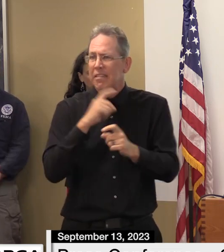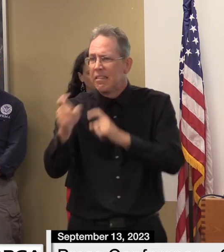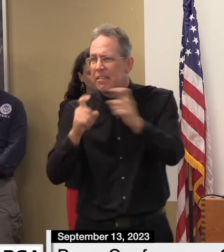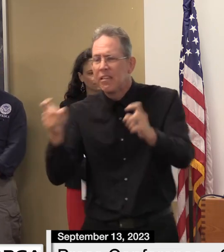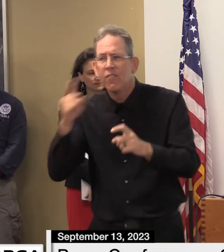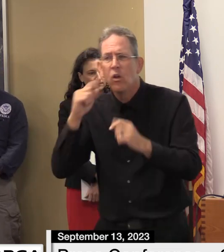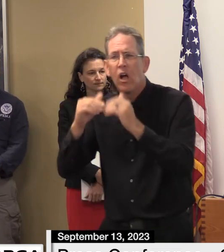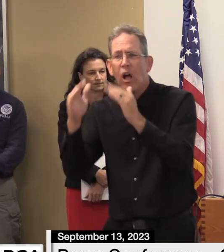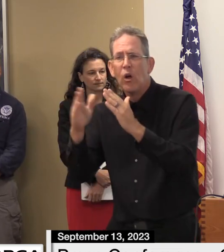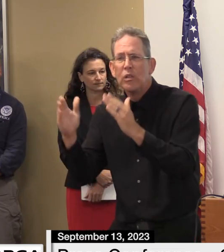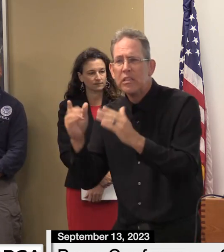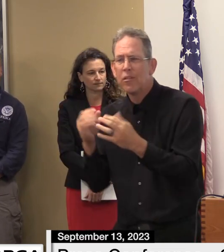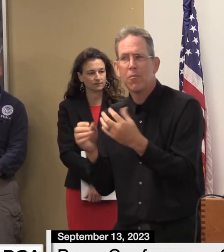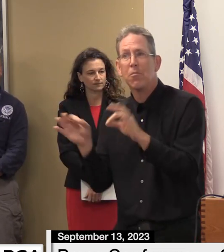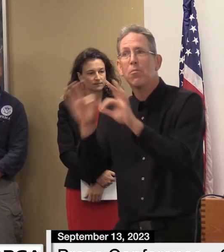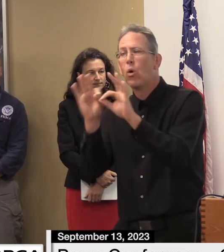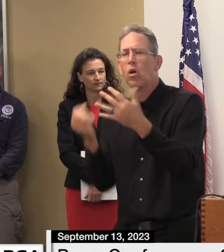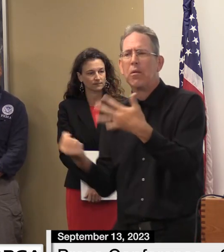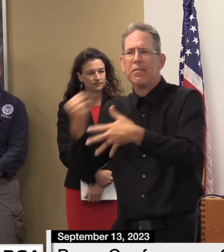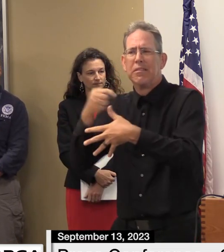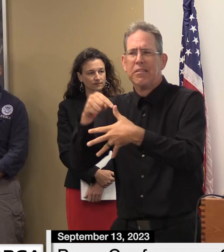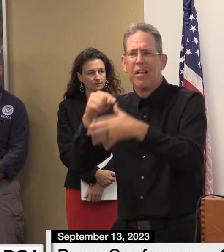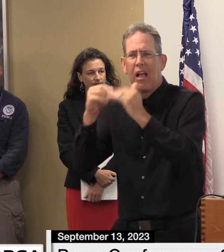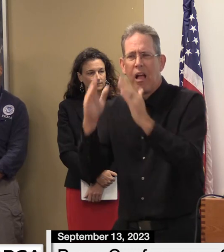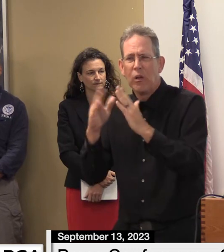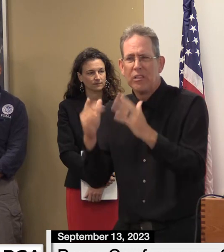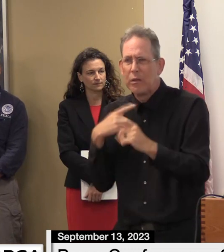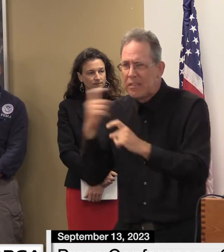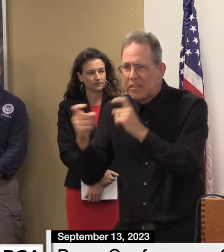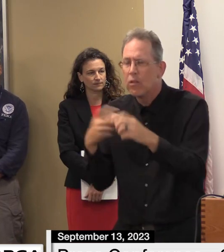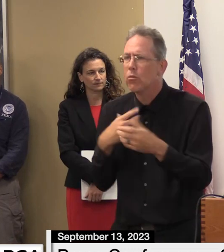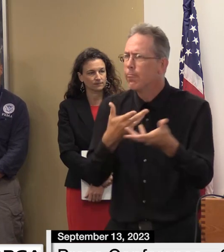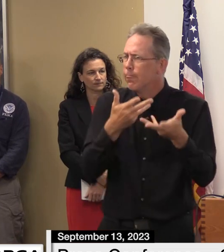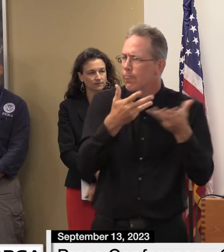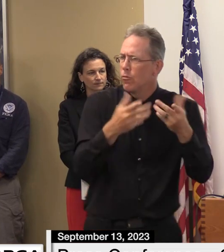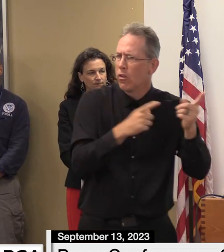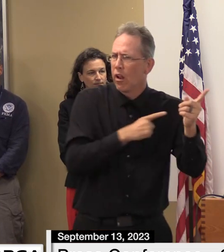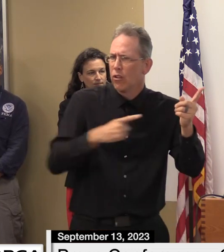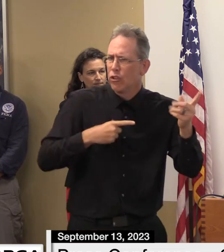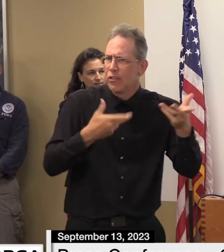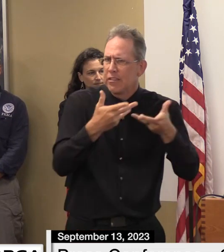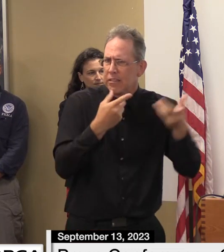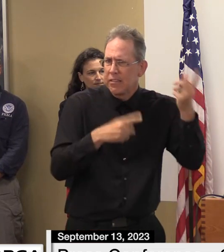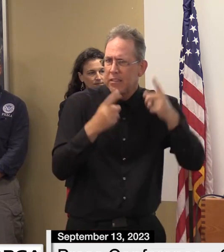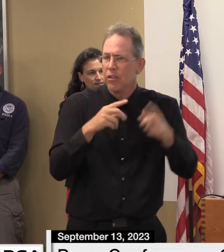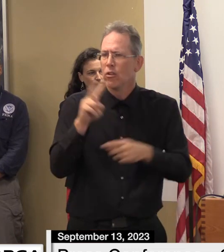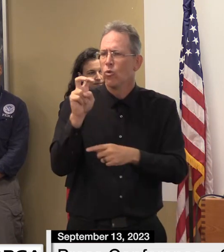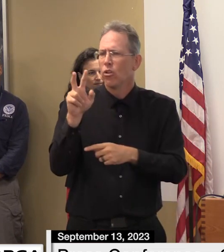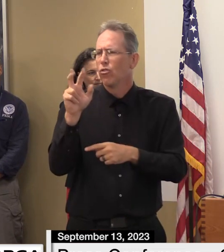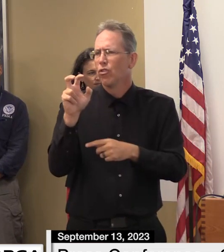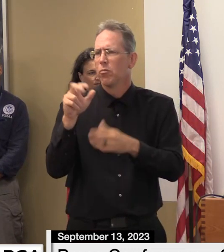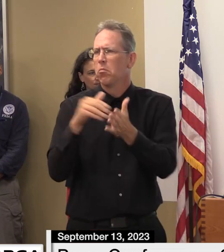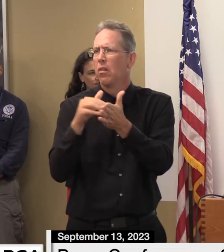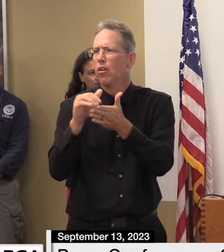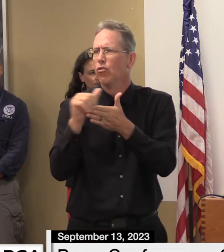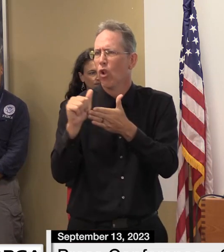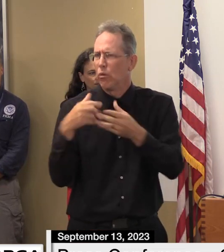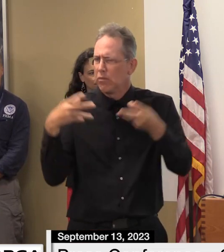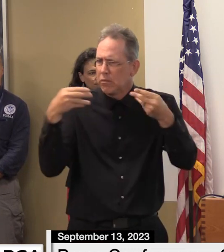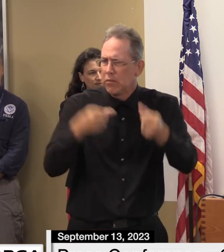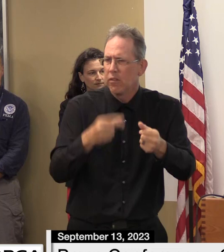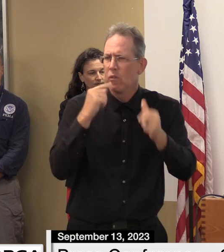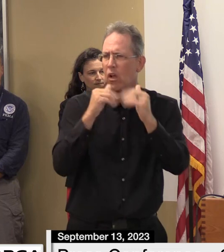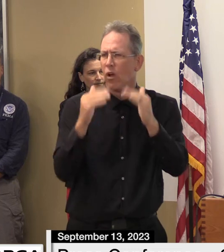priority, and we again worked with the legislature to secure hundreds of millions of dollars more. In my time as governor, we've